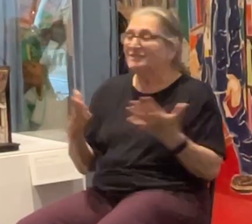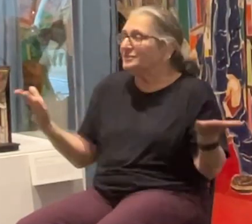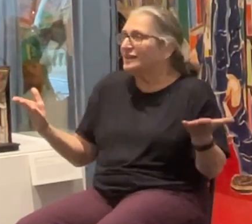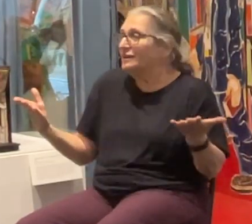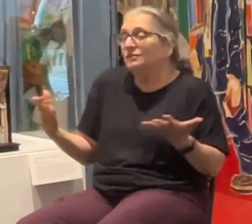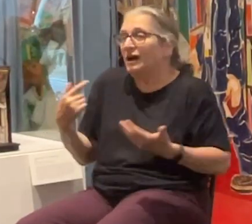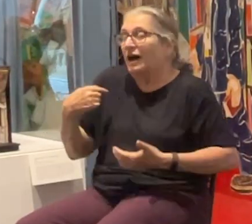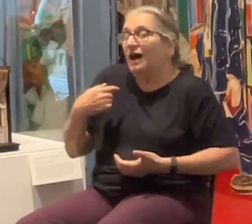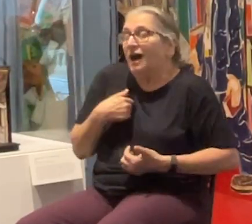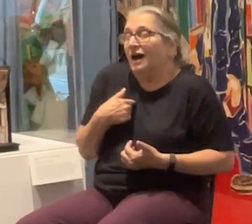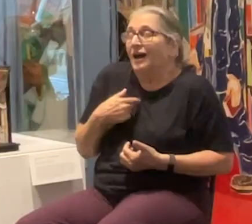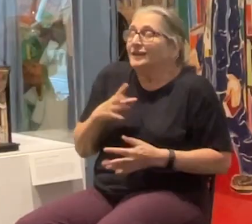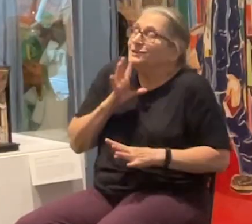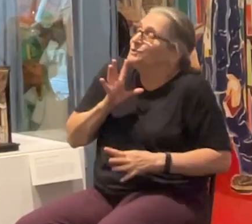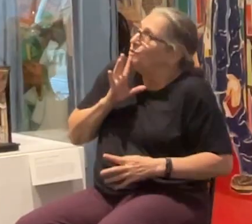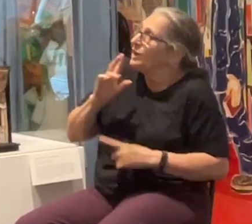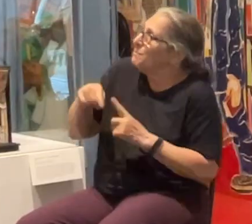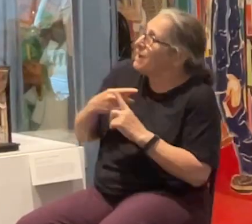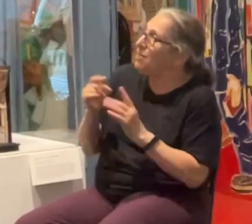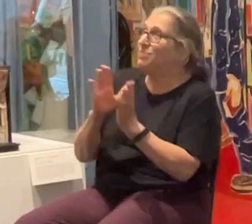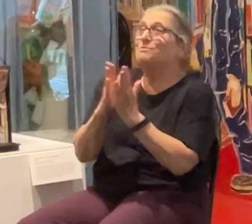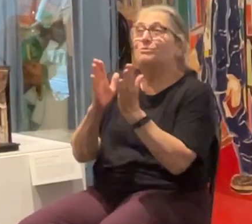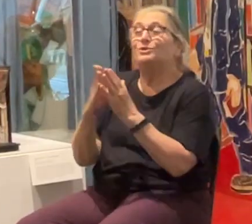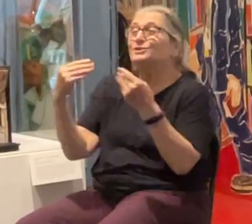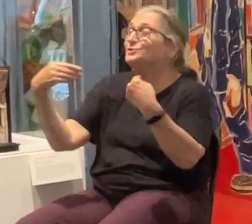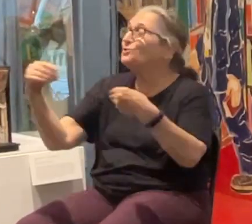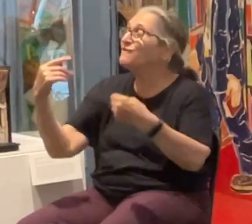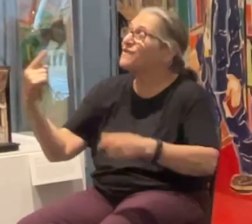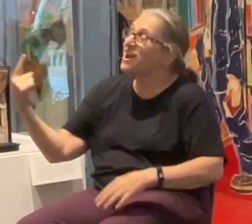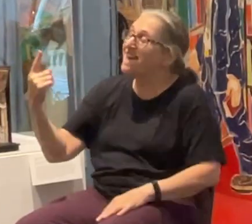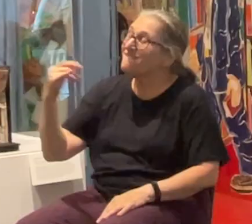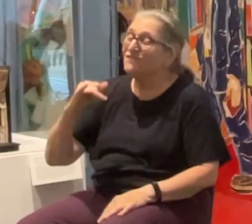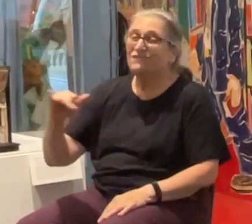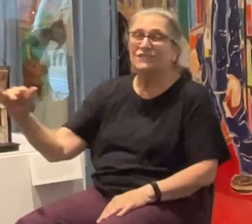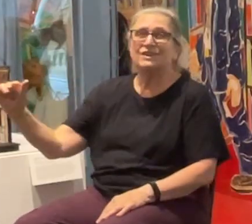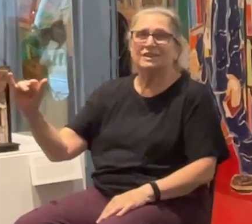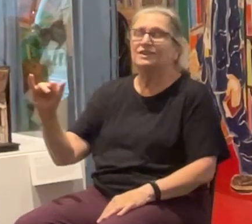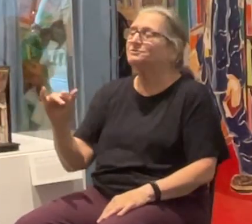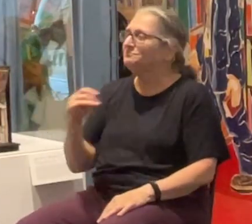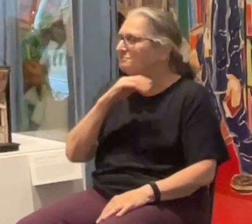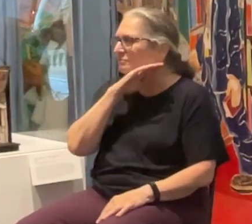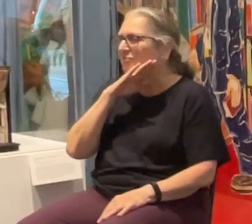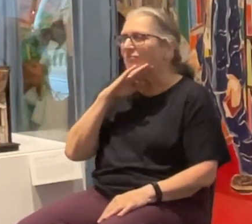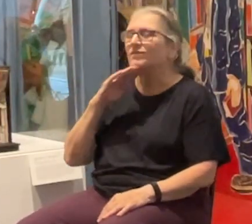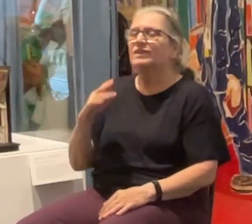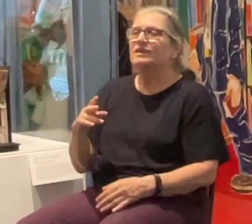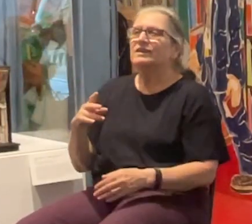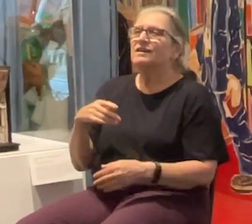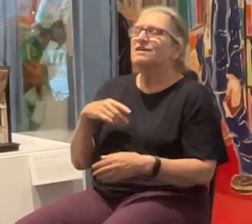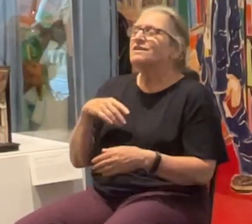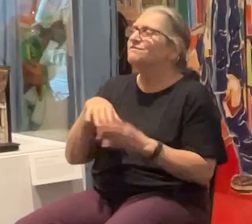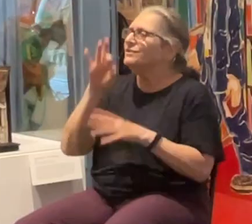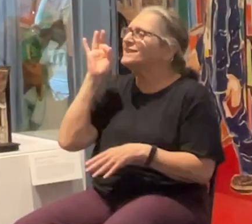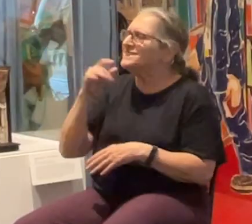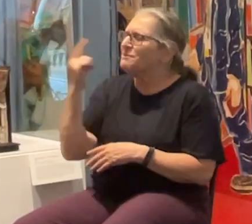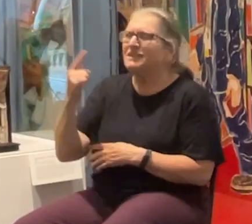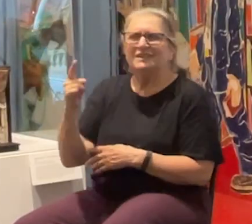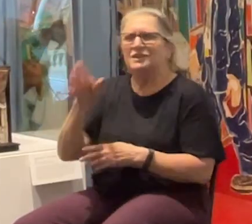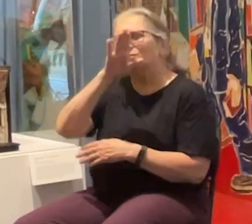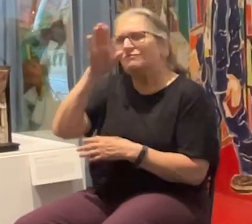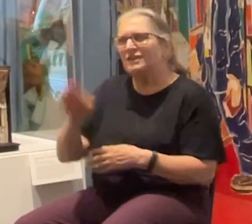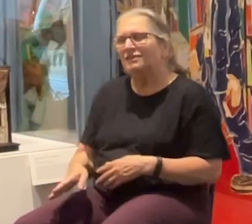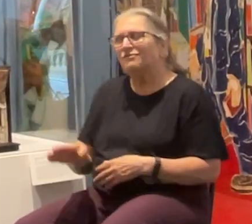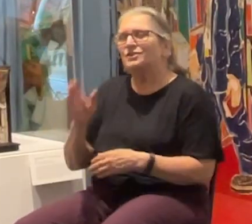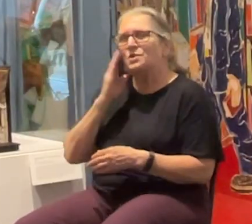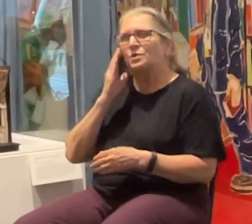store for hours, but it's better if you walk around in there and find your favorite detail, find something that you have never noticed before. Look for